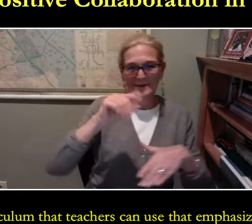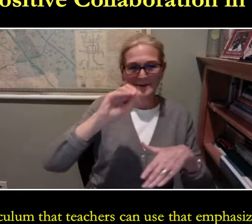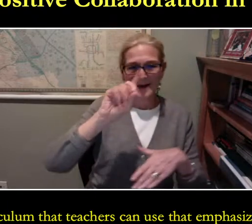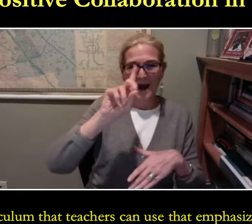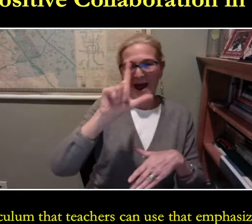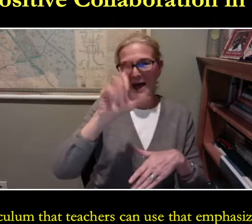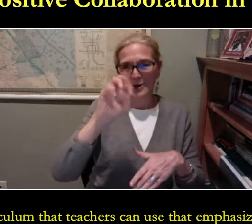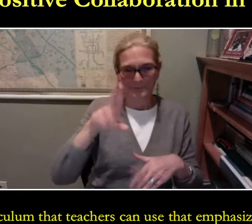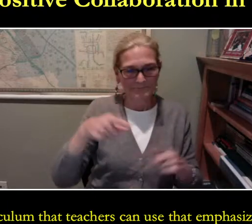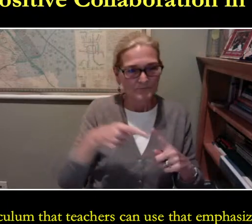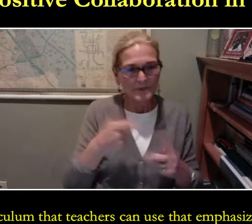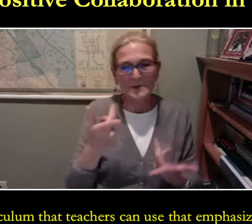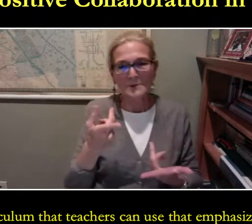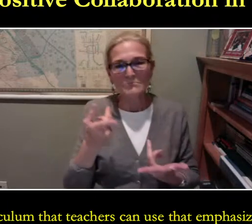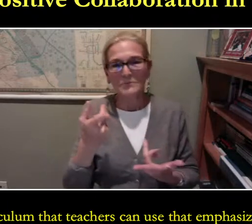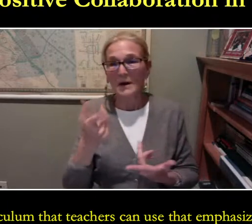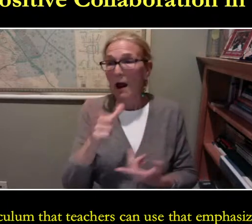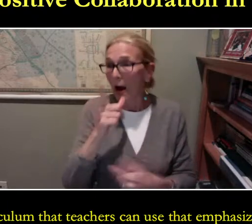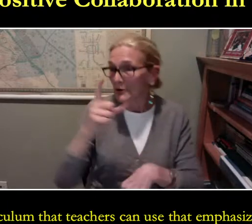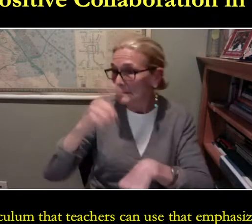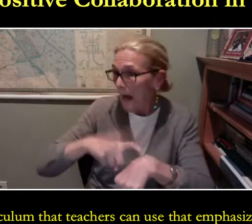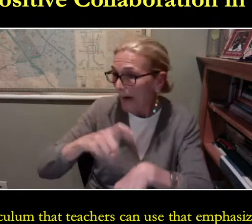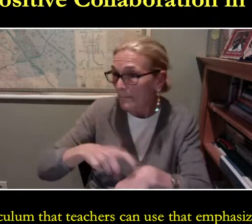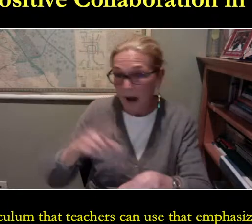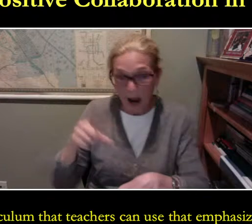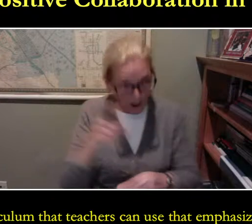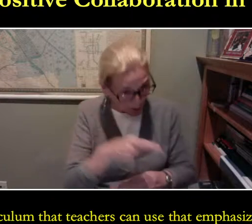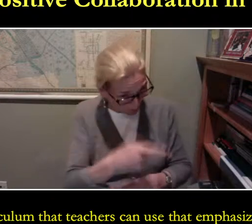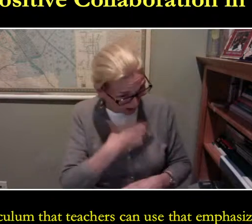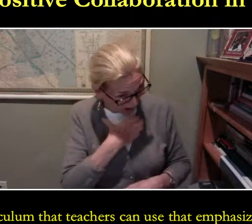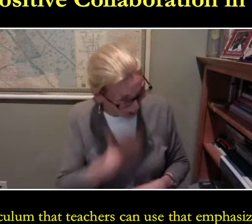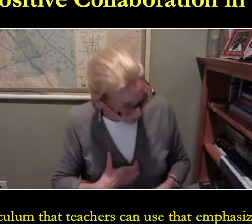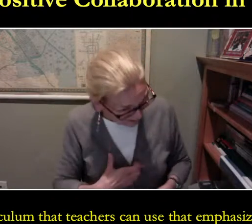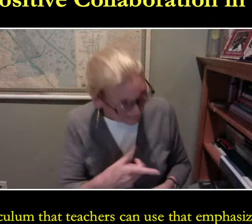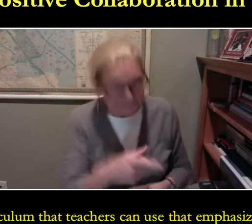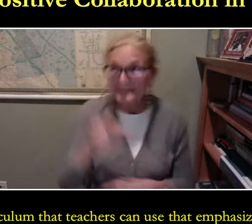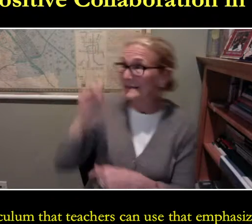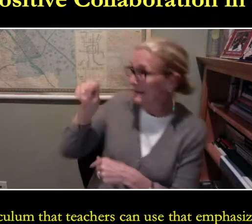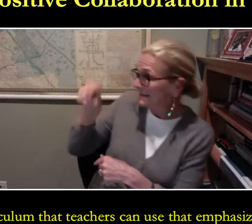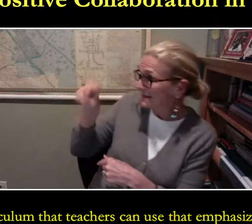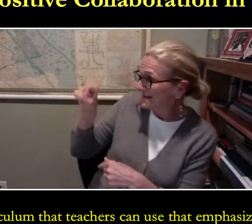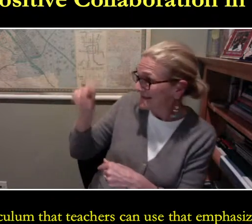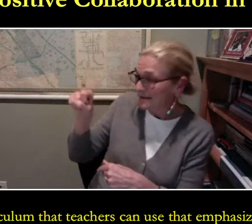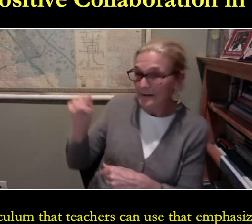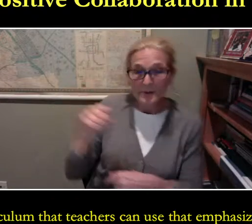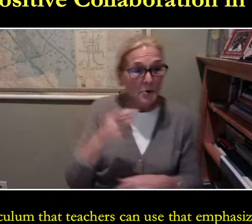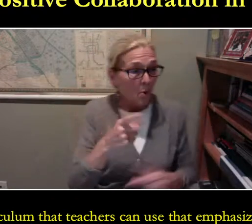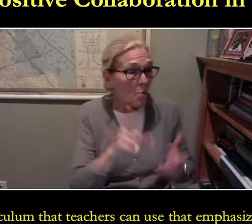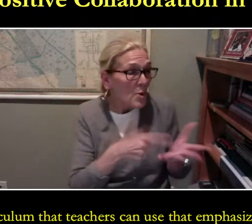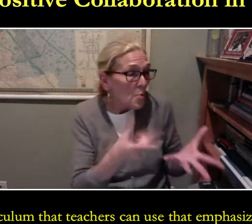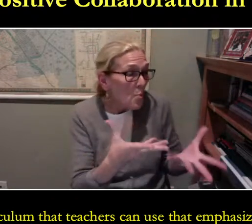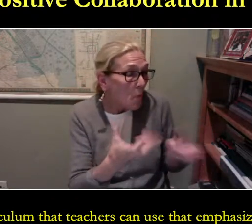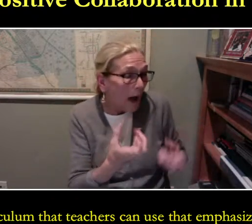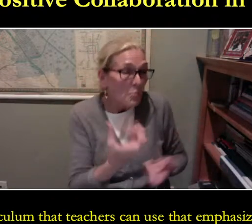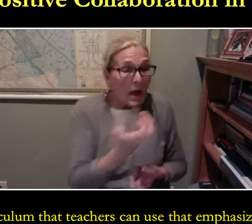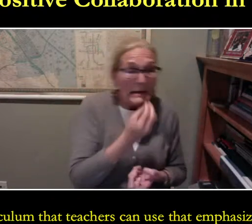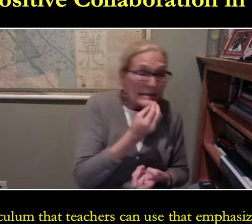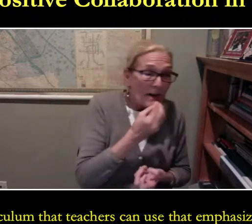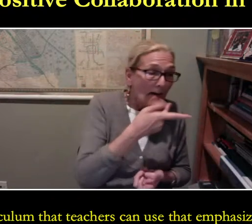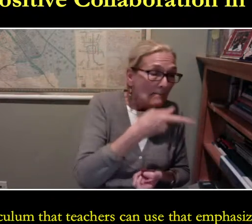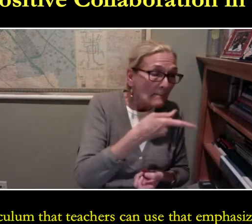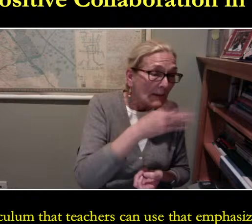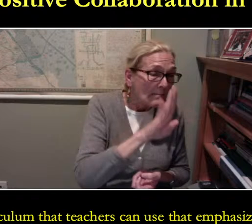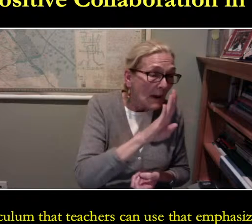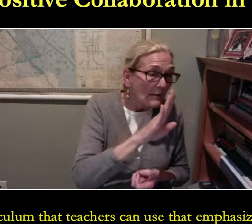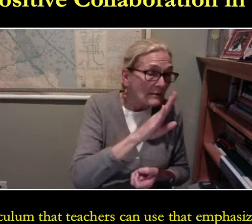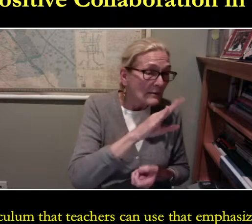an infant who was 1 or 2, that's a toddler that starts toddling around at lunchtime, or asking a